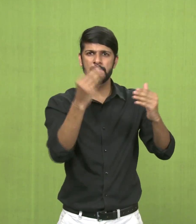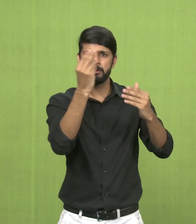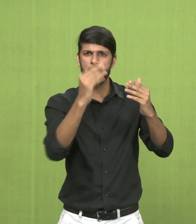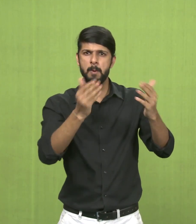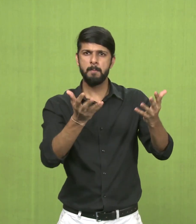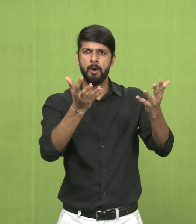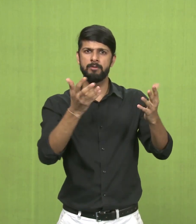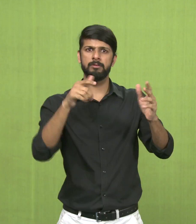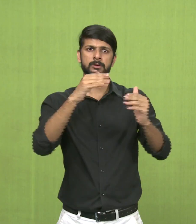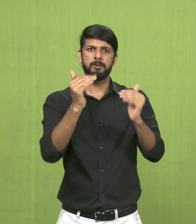can be slight